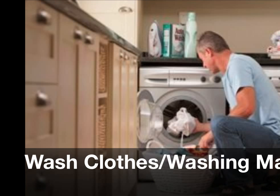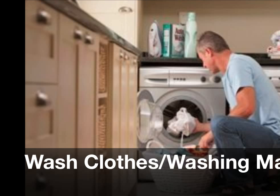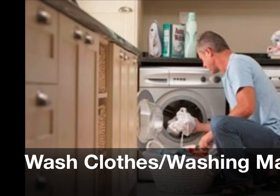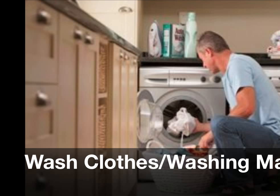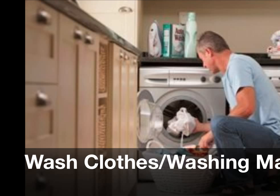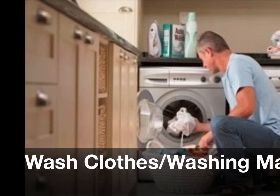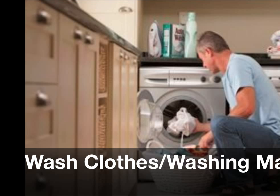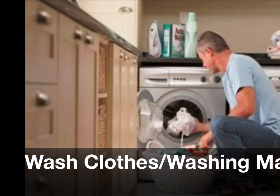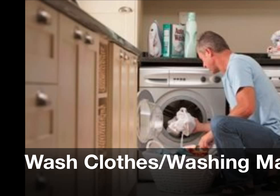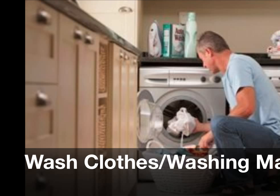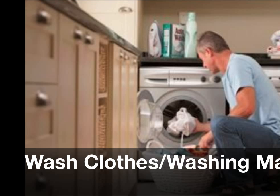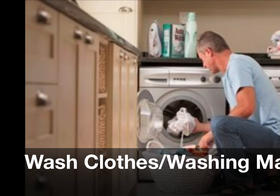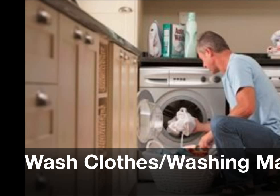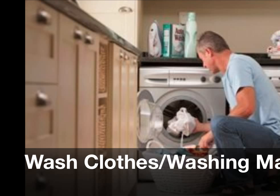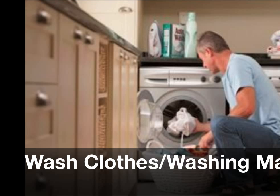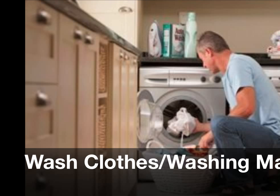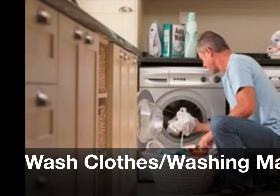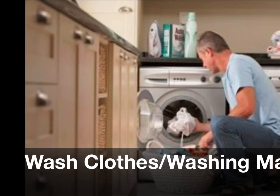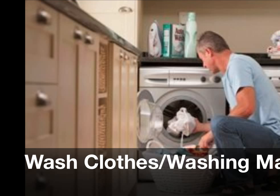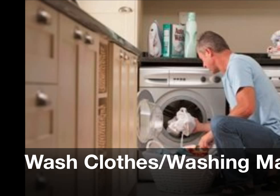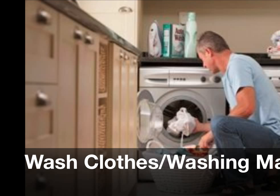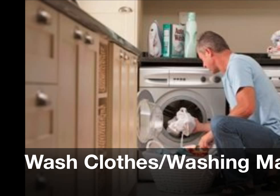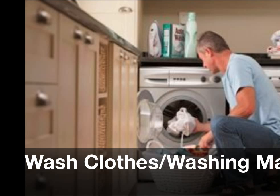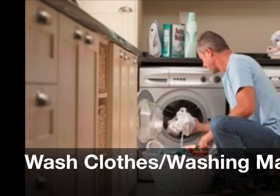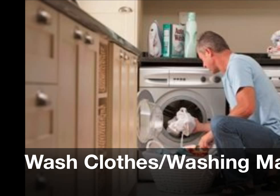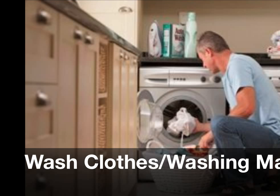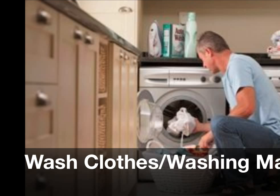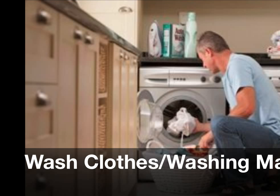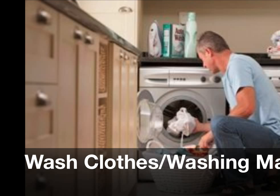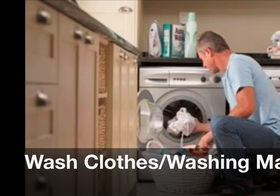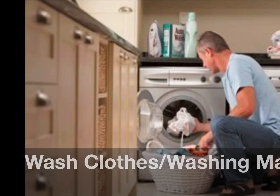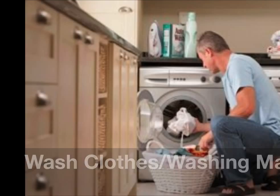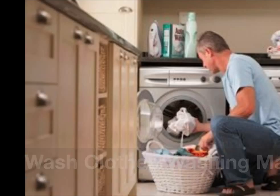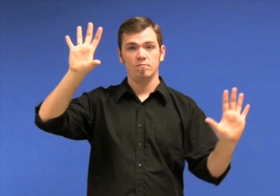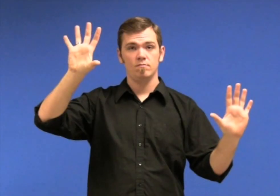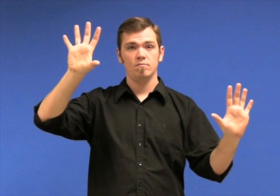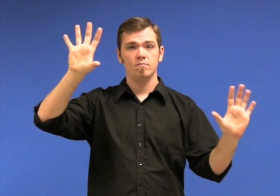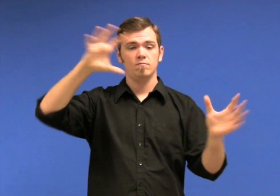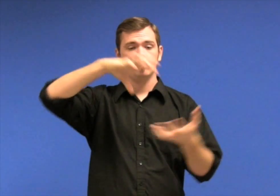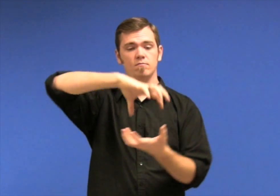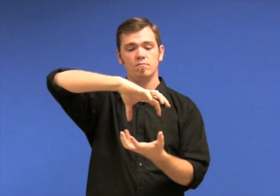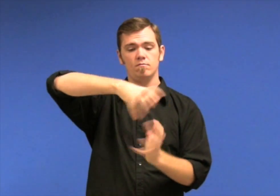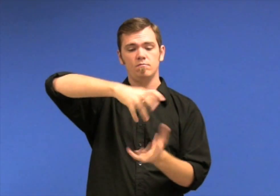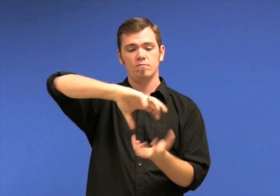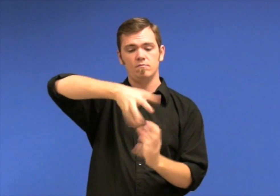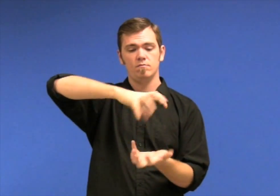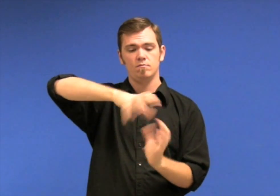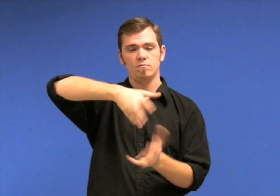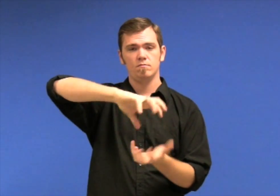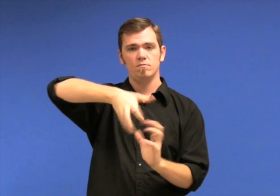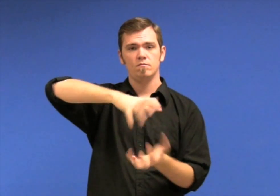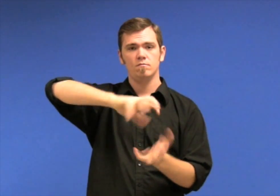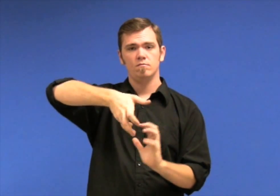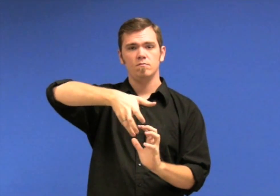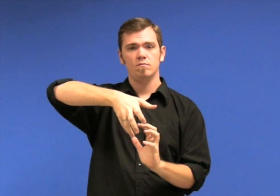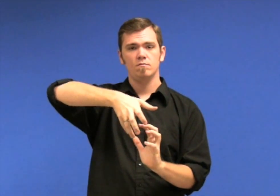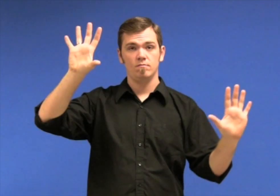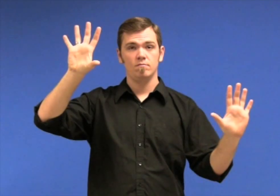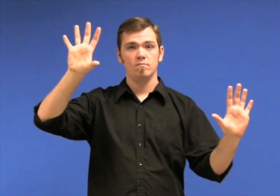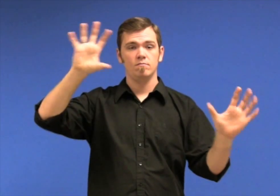All right, now specifically to wash clothes. In a washing machine is wash clothes, because that's what a washing machine looks like when